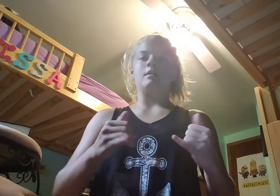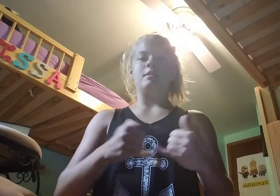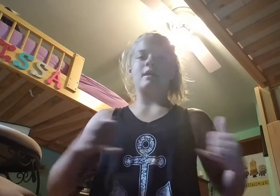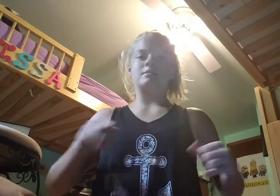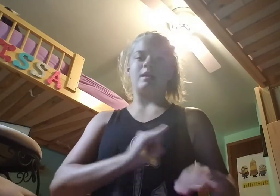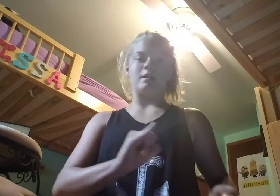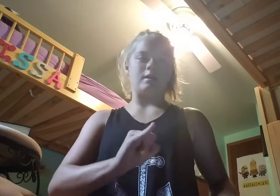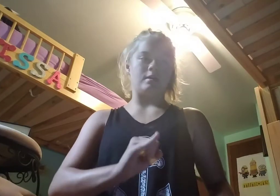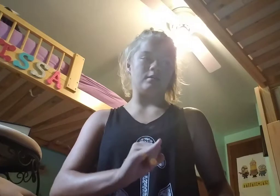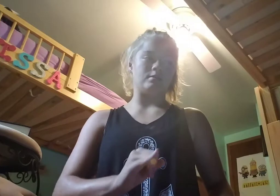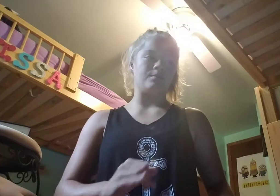Next line is,